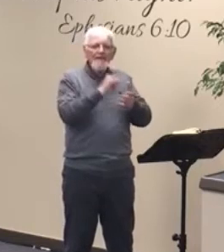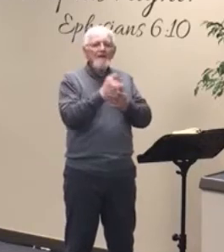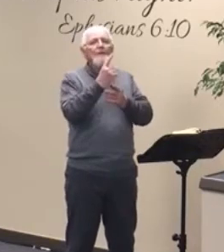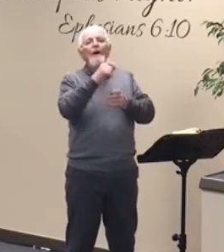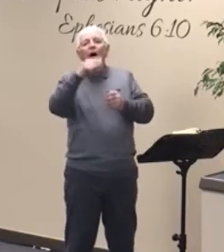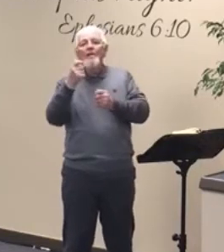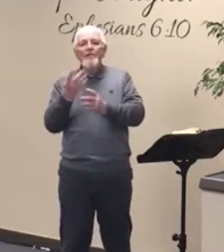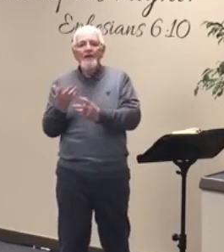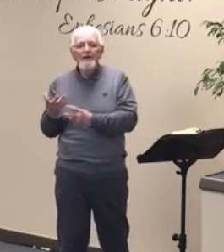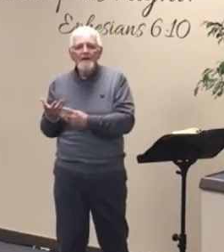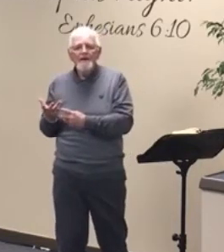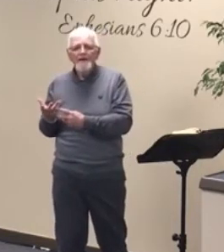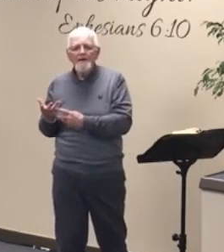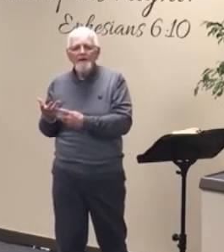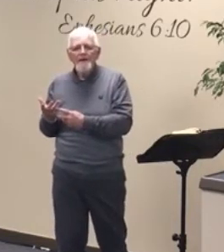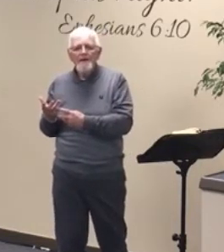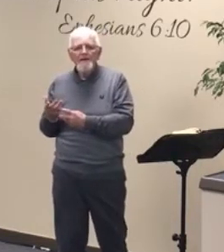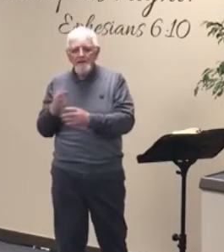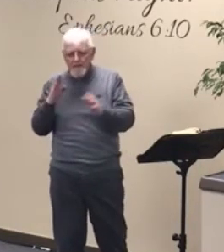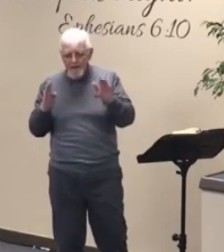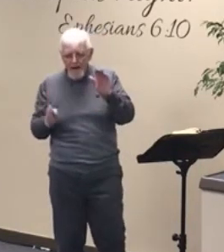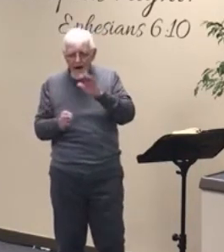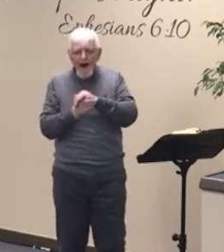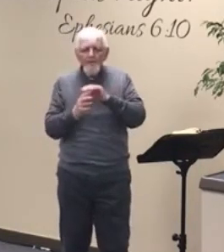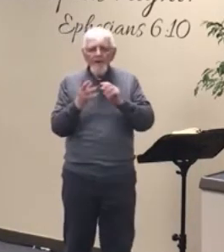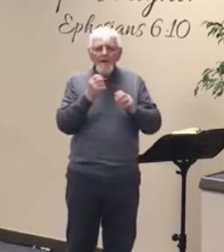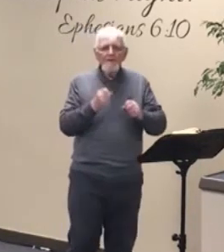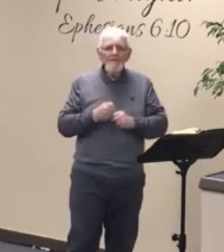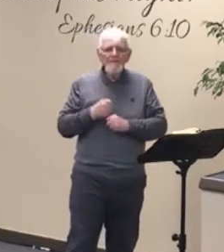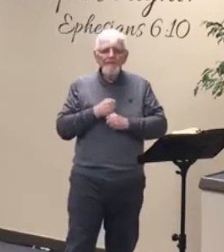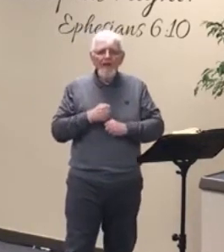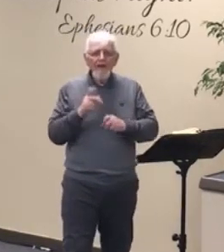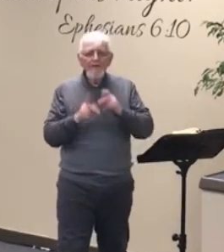thing. Humble and contrite people.